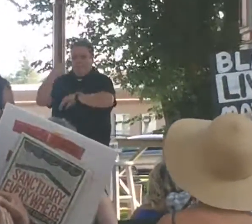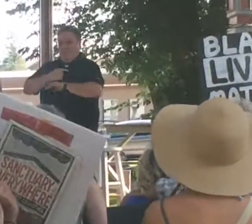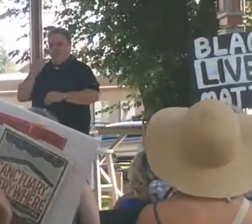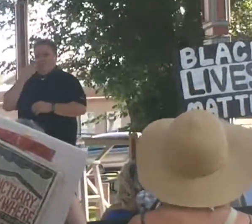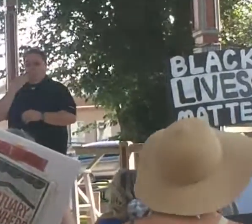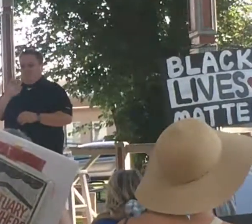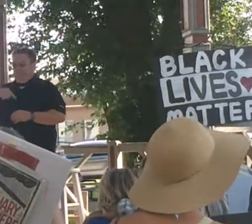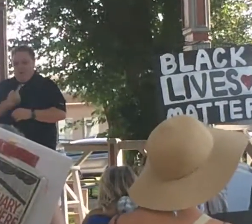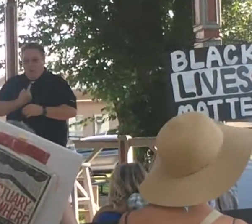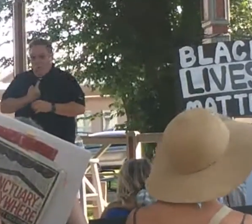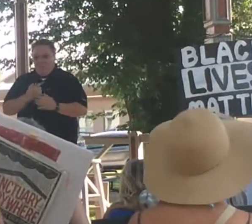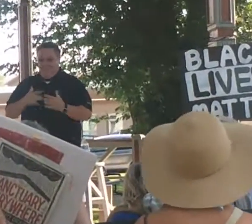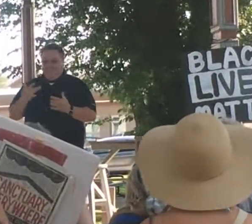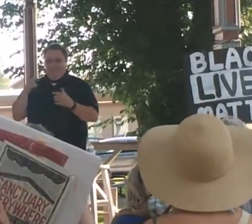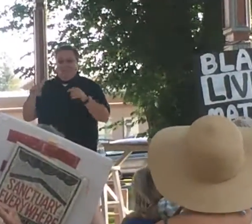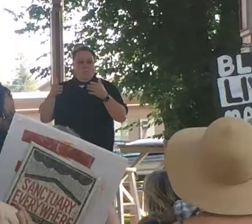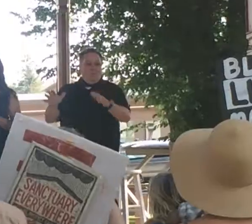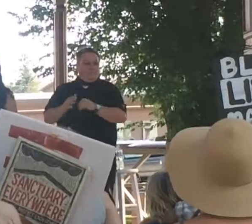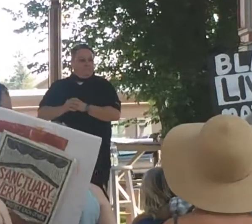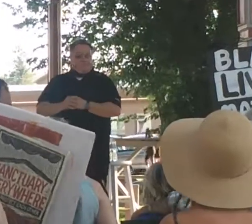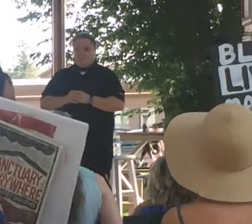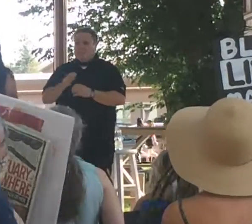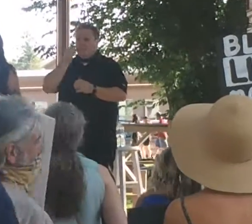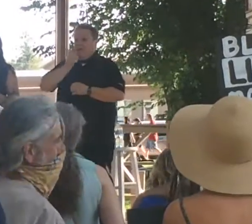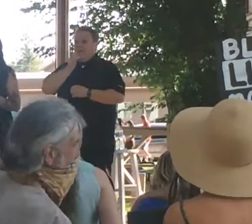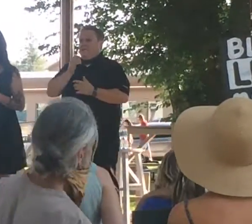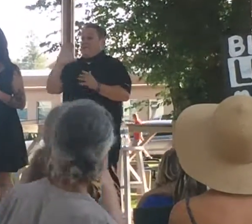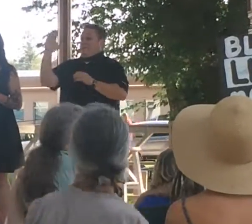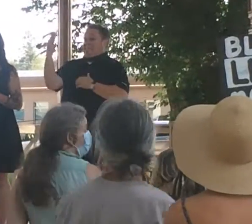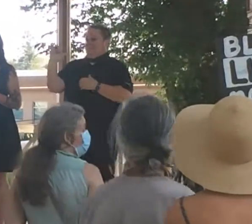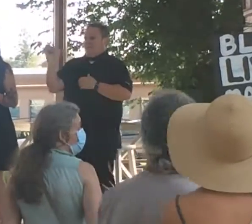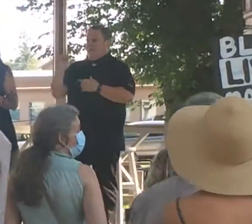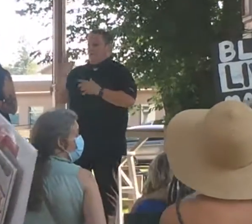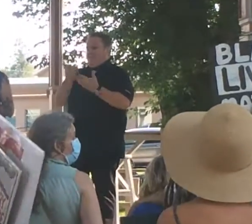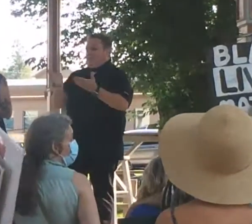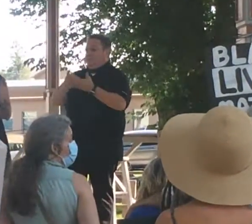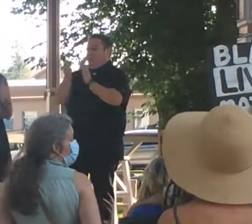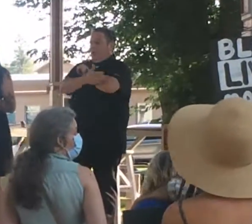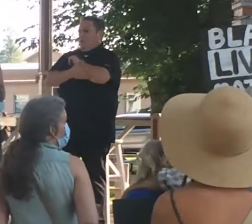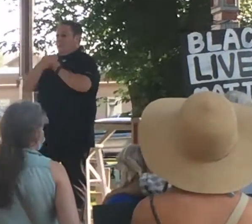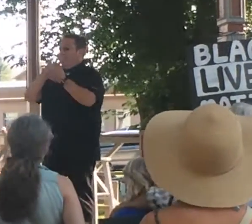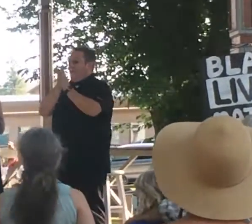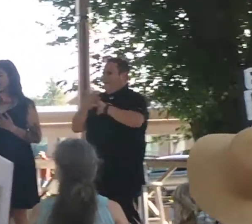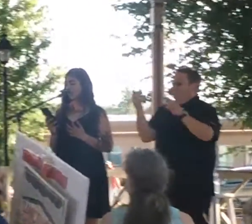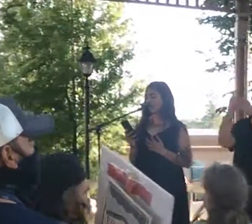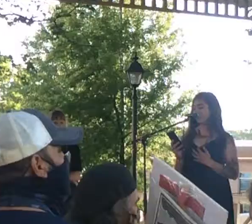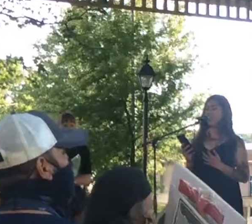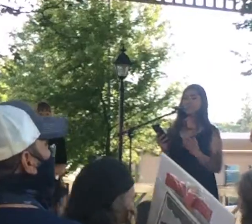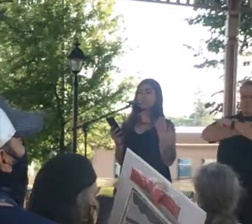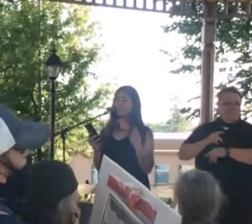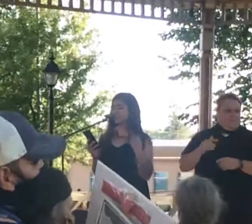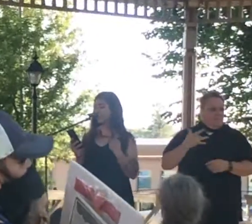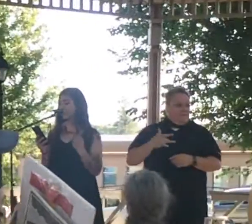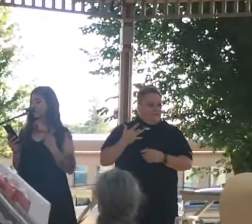and I know I'm not alone in feeling like this. Every day it seems like things in our country just keep getting unbelievably worse, and yet I